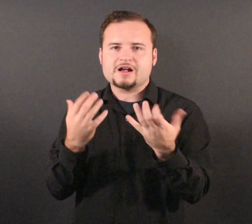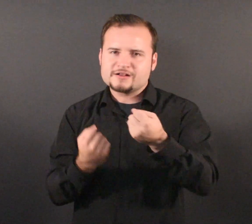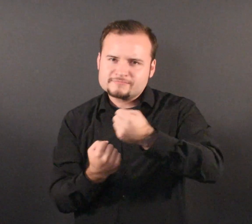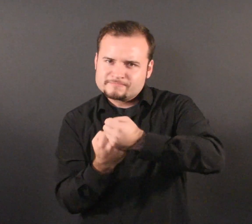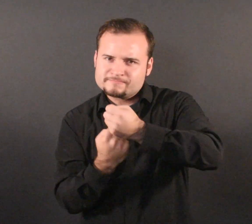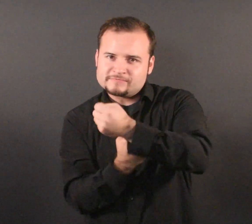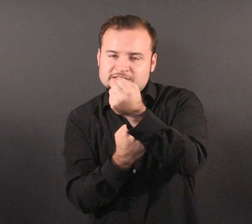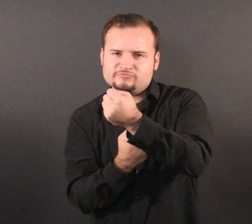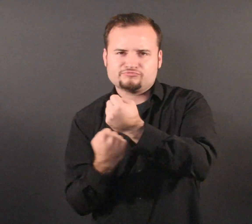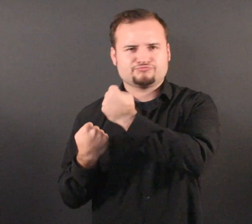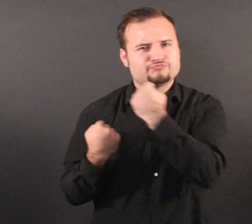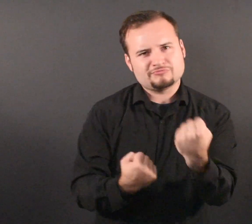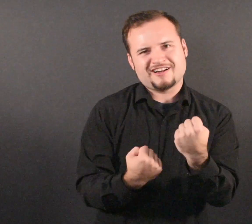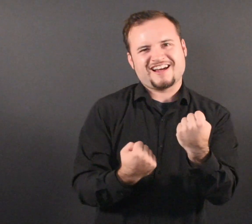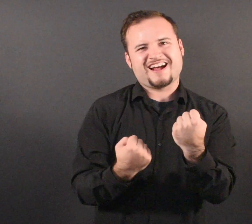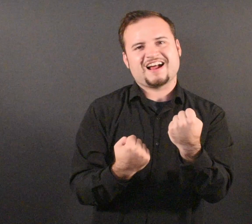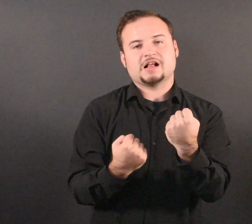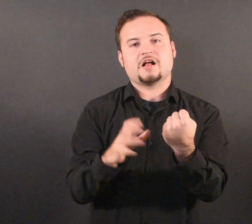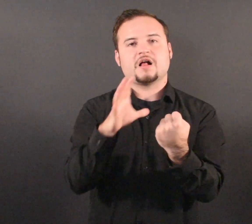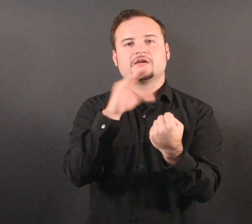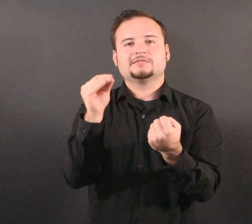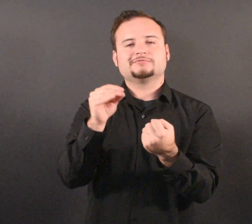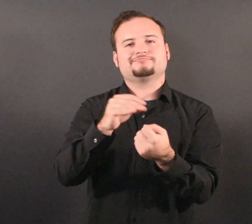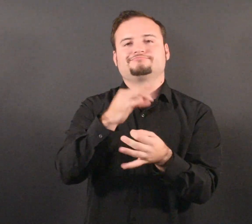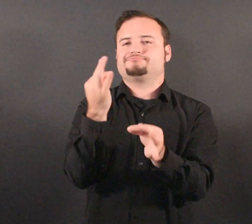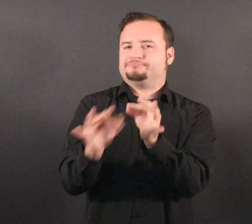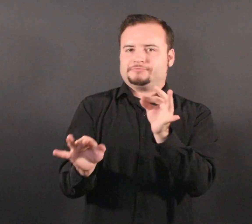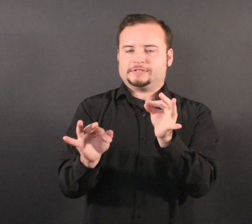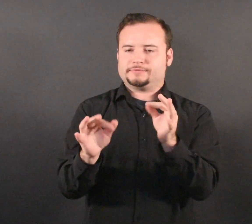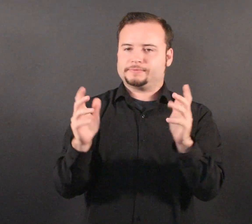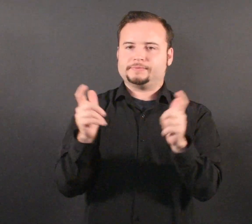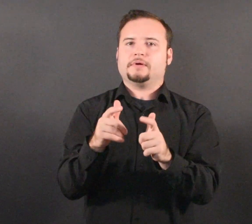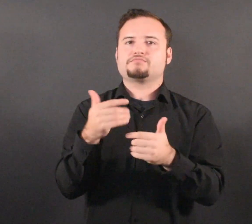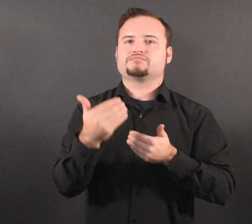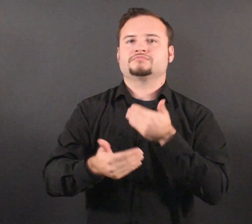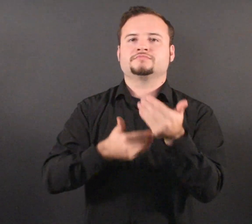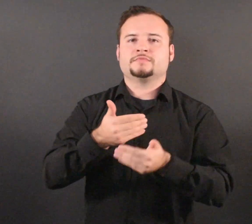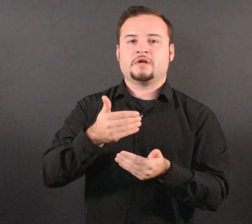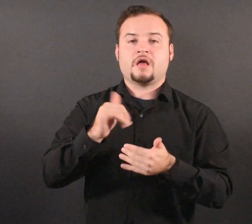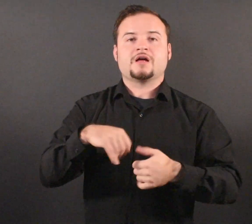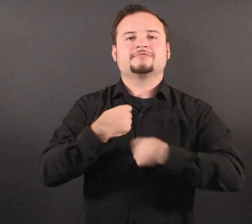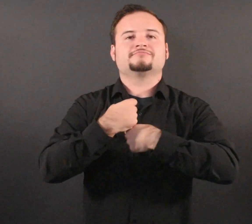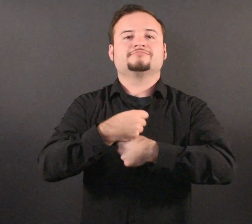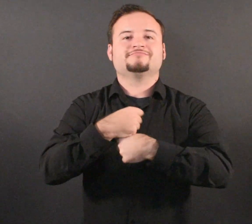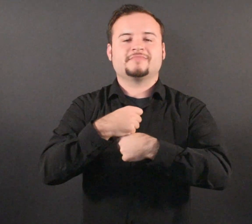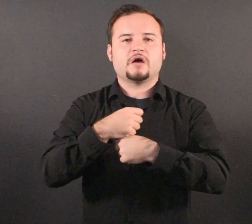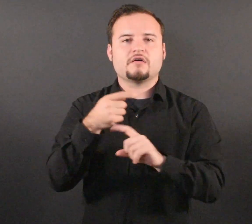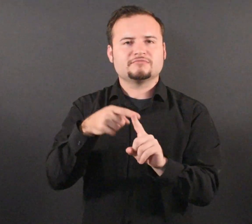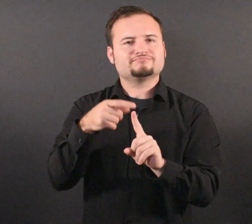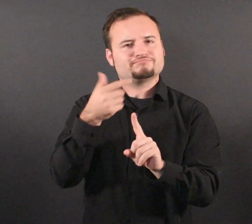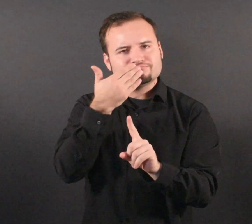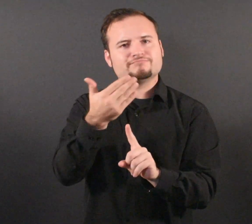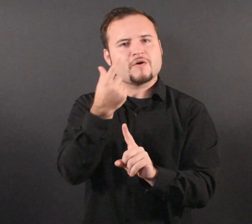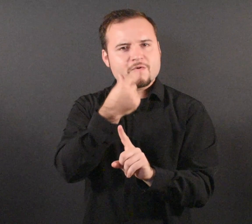the process for creating quality, supportive housing all across the state of